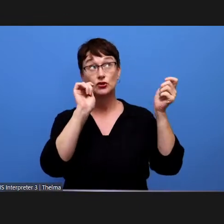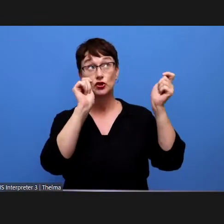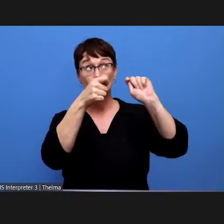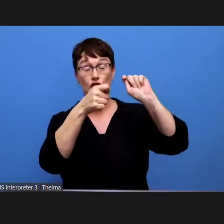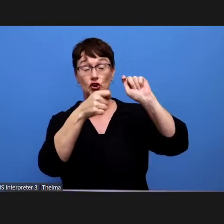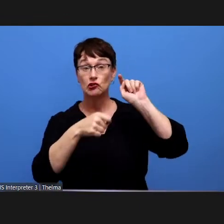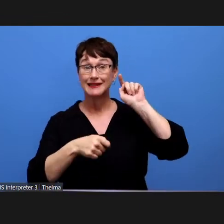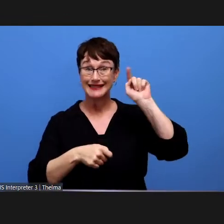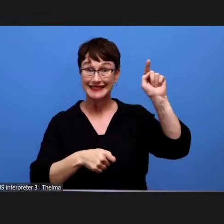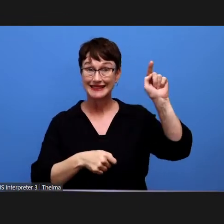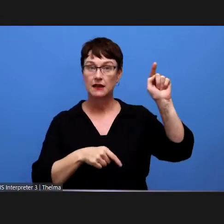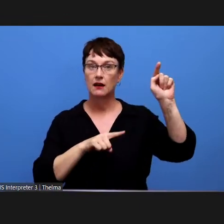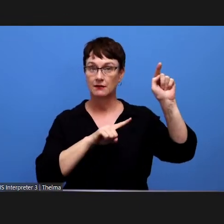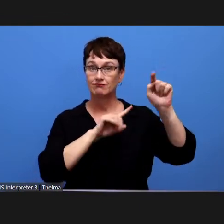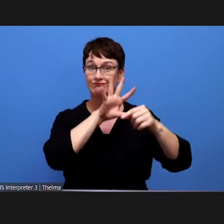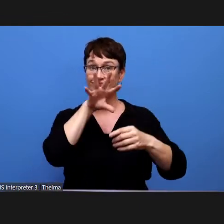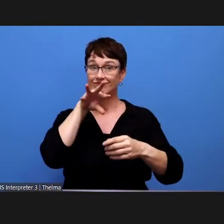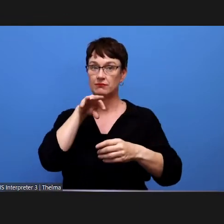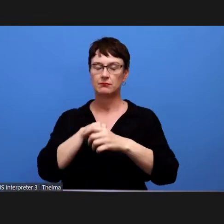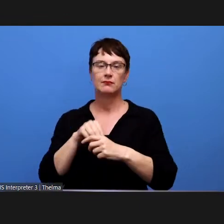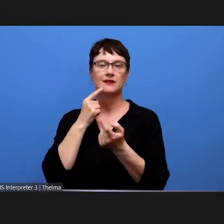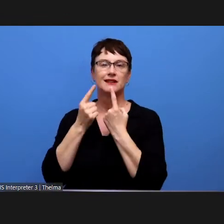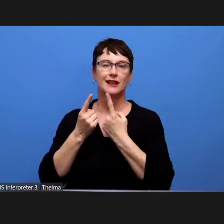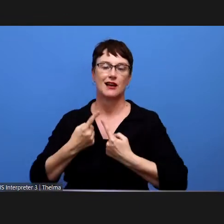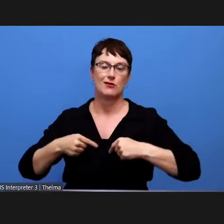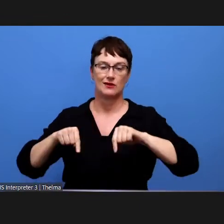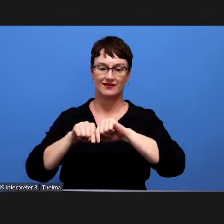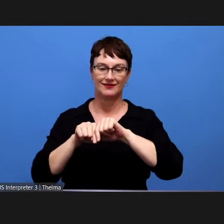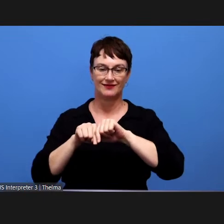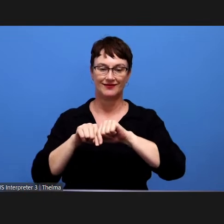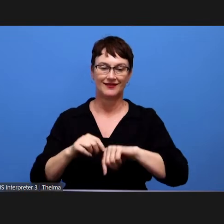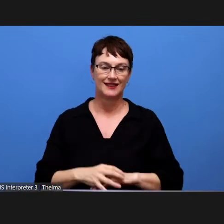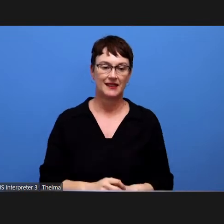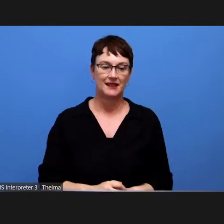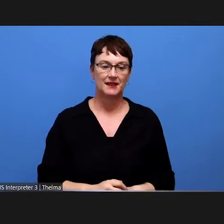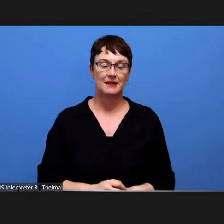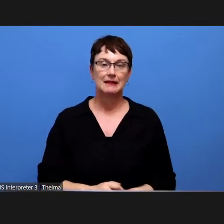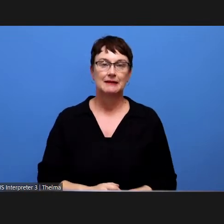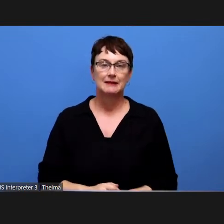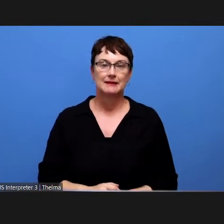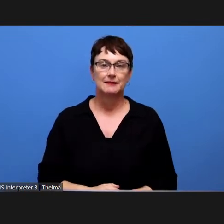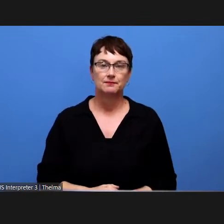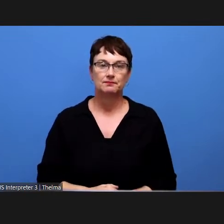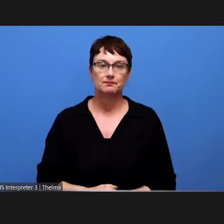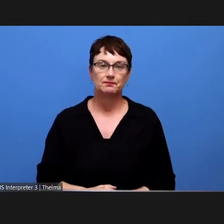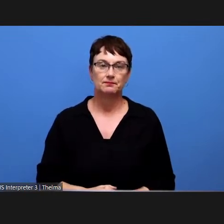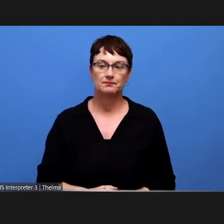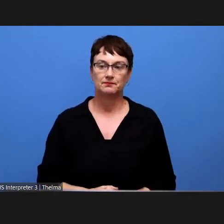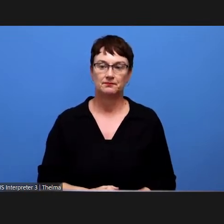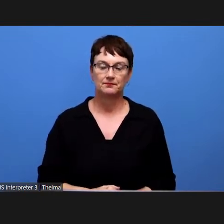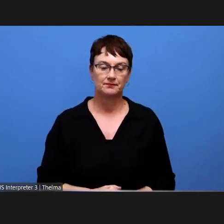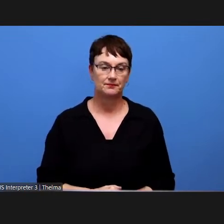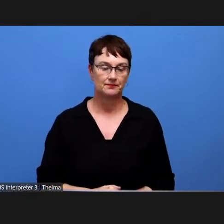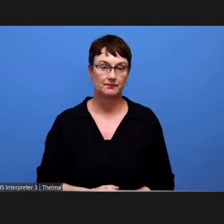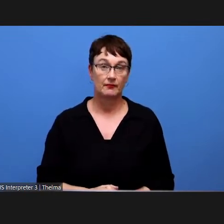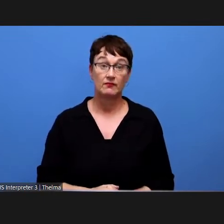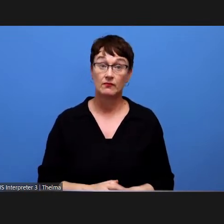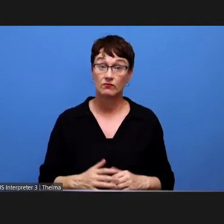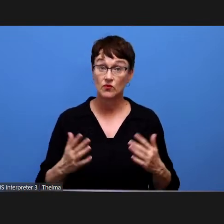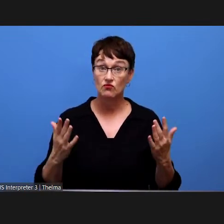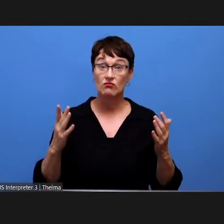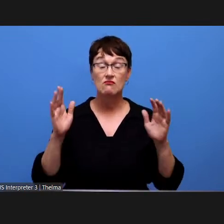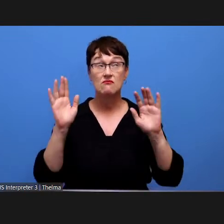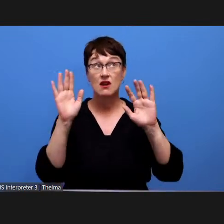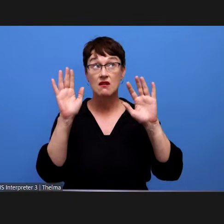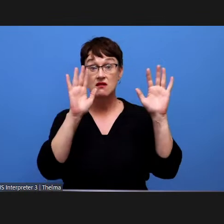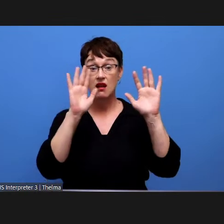urban programming. Also, there was a recognition that climate change is becoming one